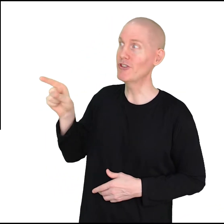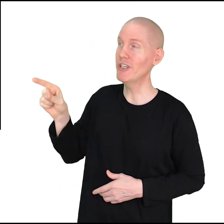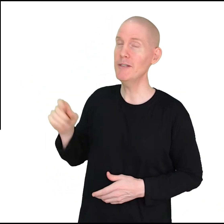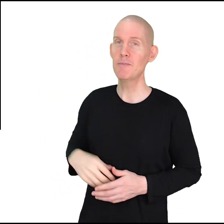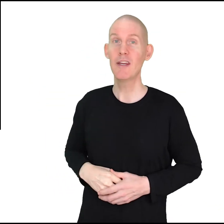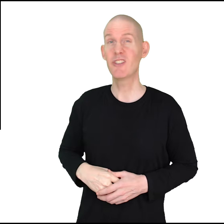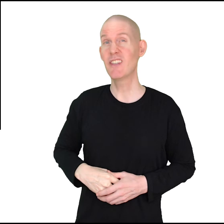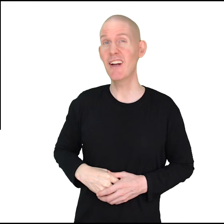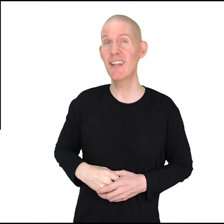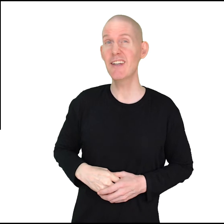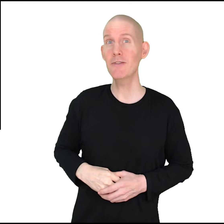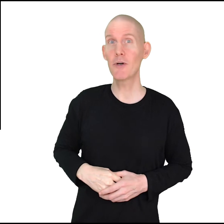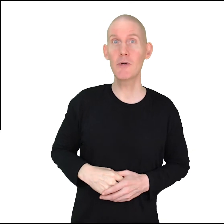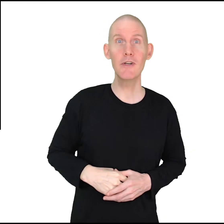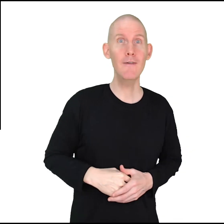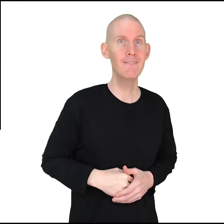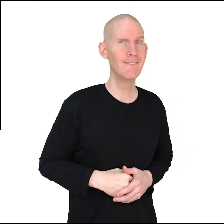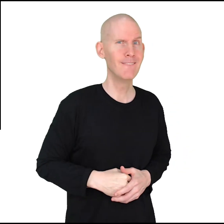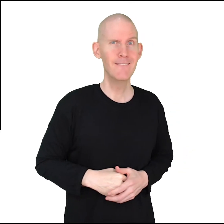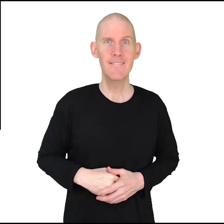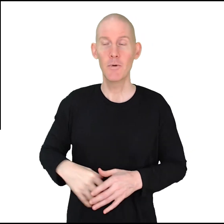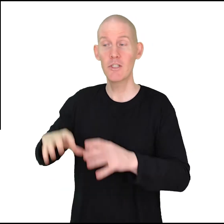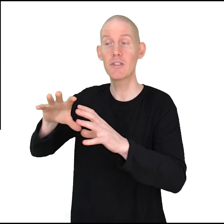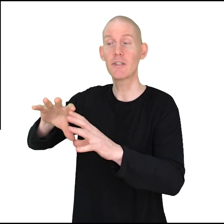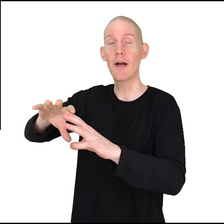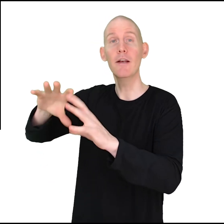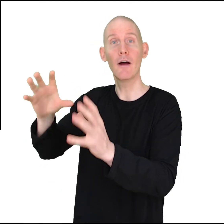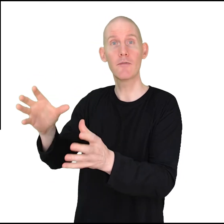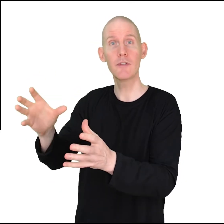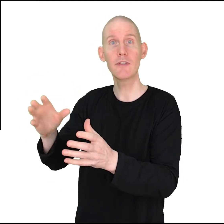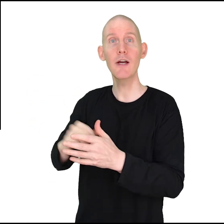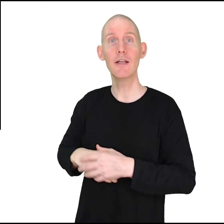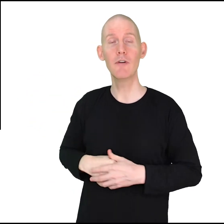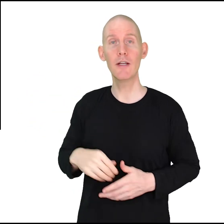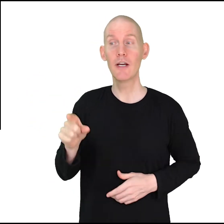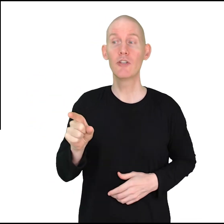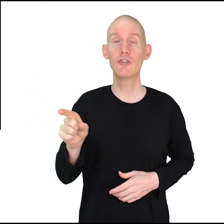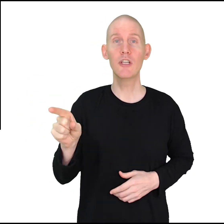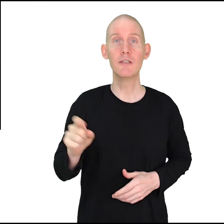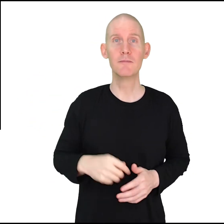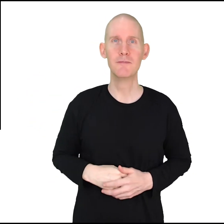she. She's not here. What do? We just sign off to the side, right? She.